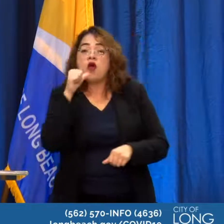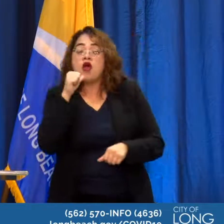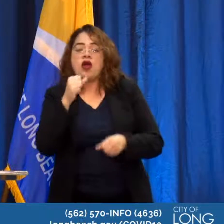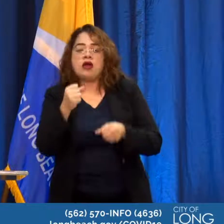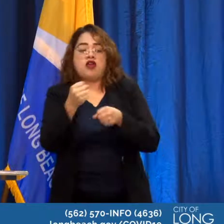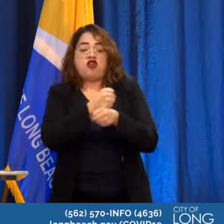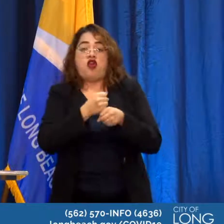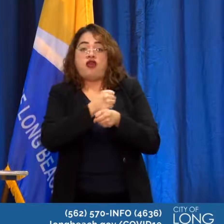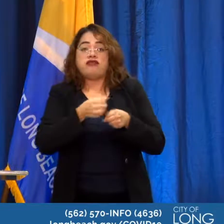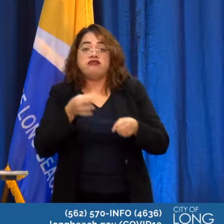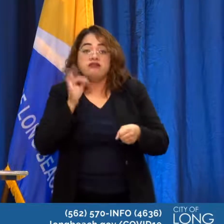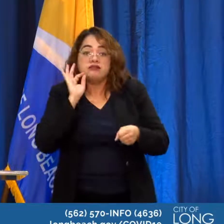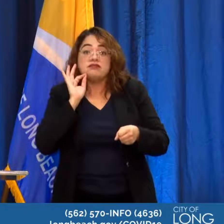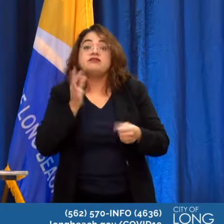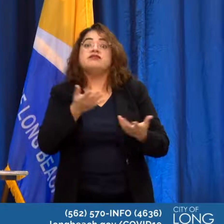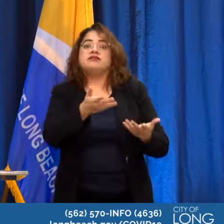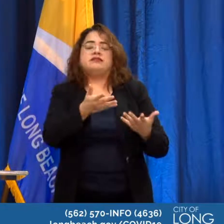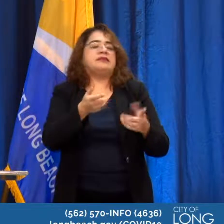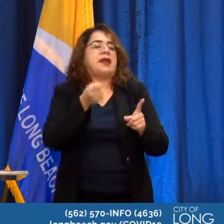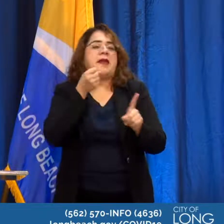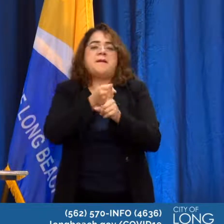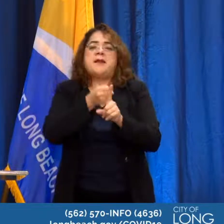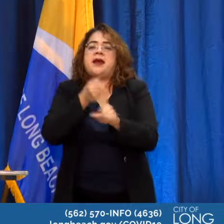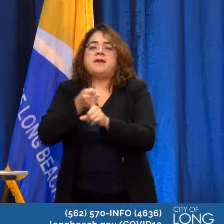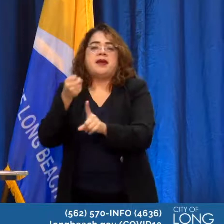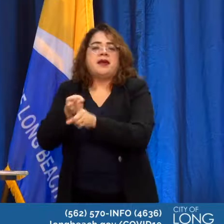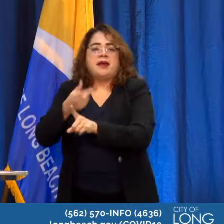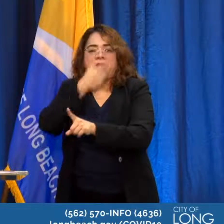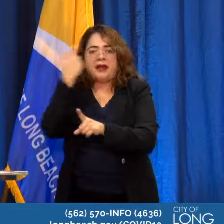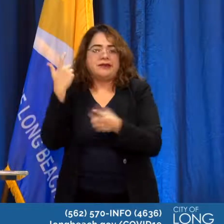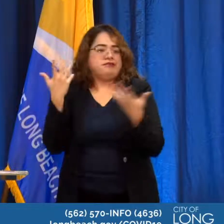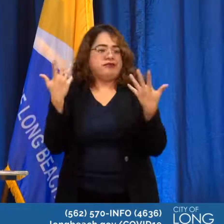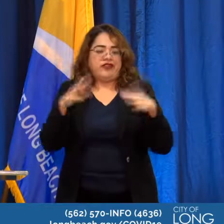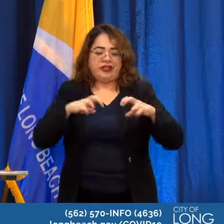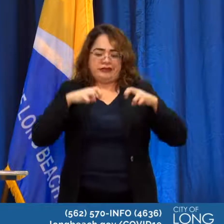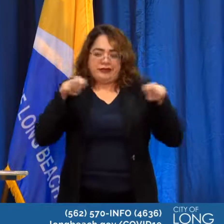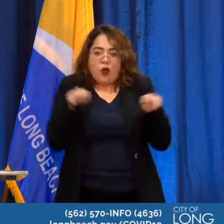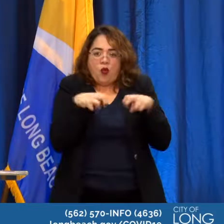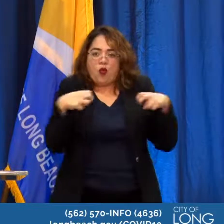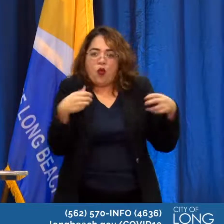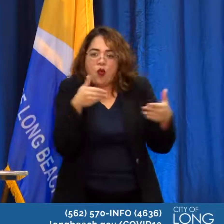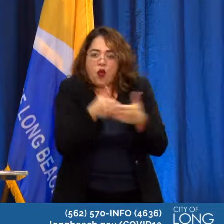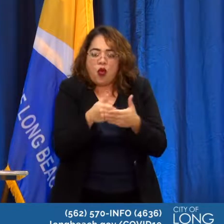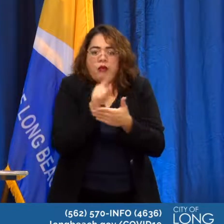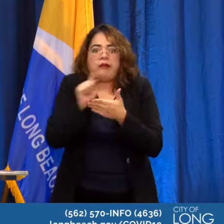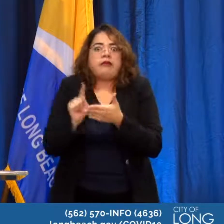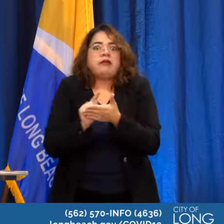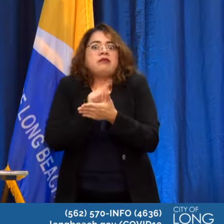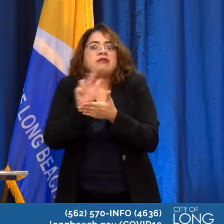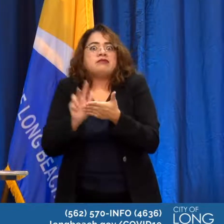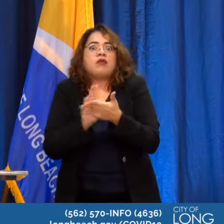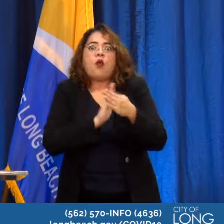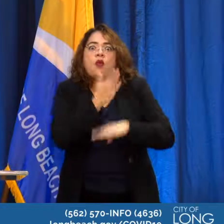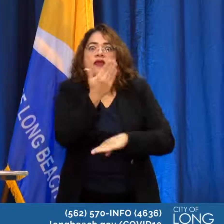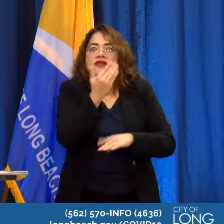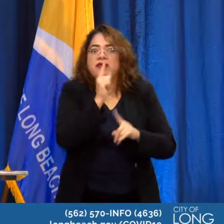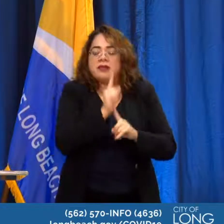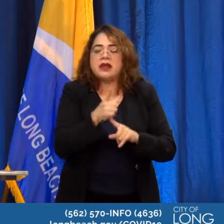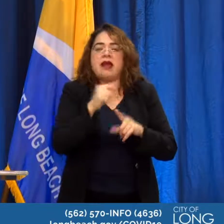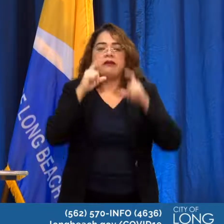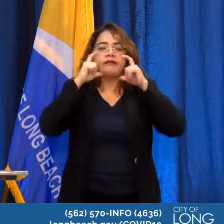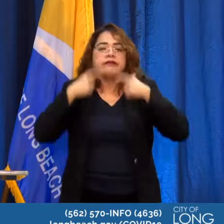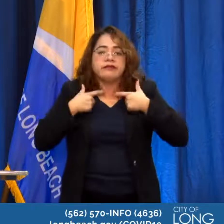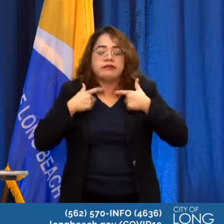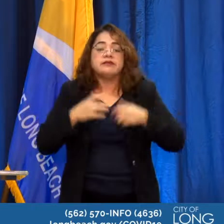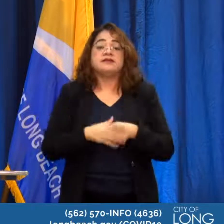have the greatest impact on the community exposures. Many ask us to provide data that point to specific locations